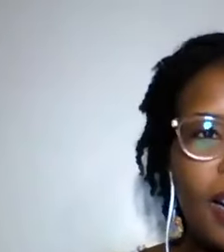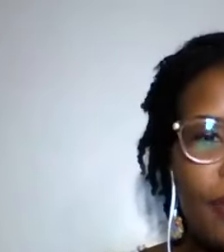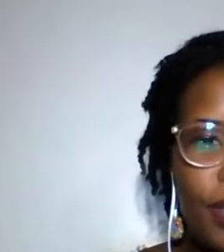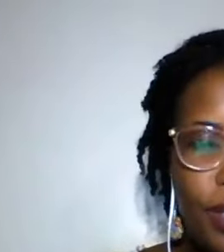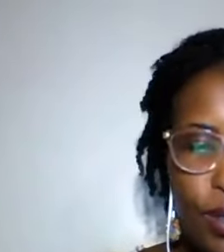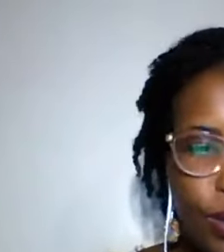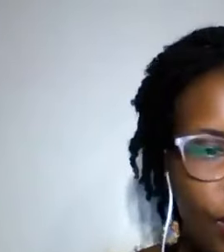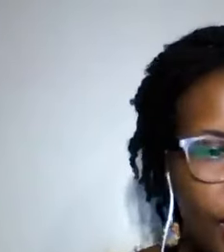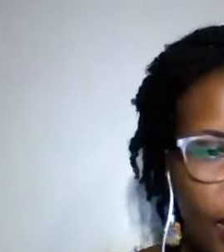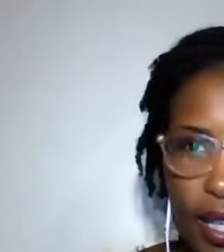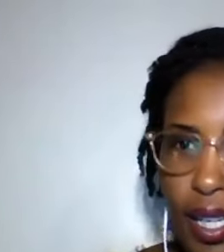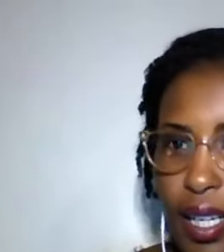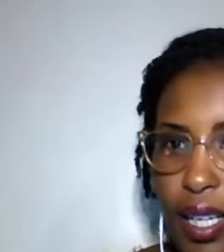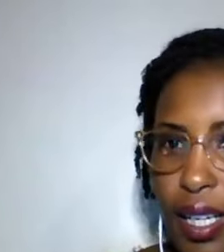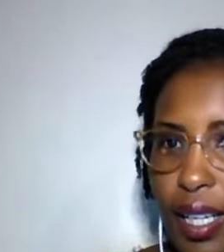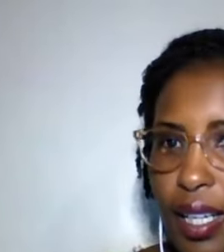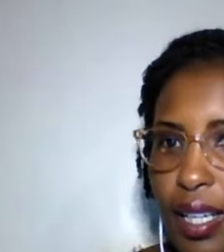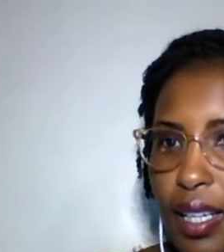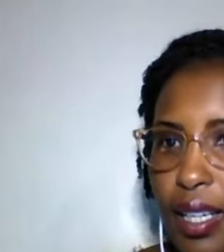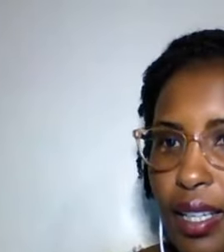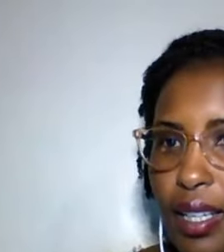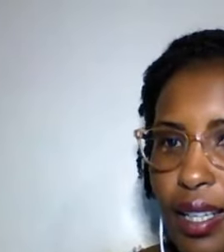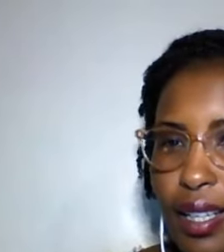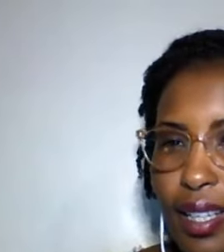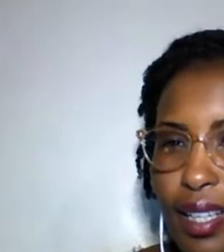Good afternoon.